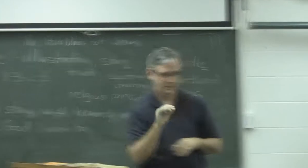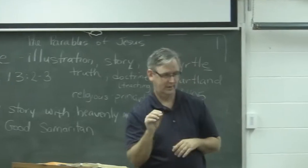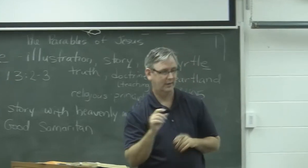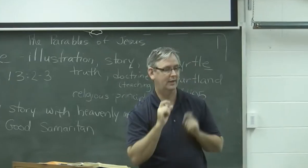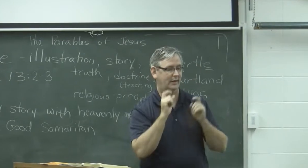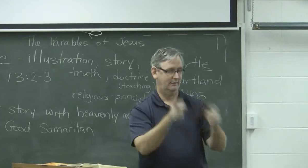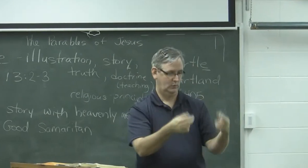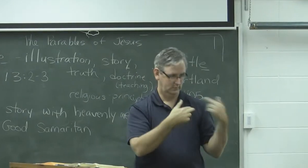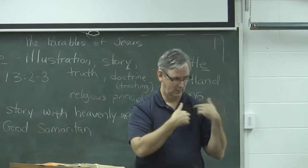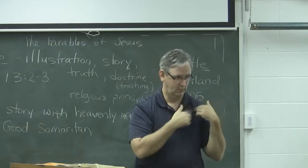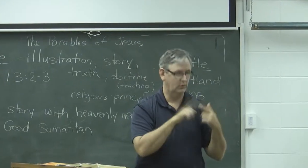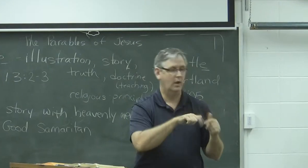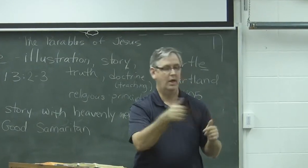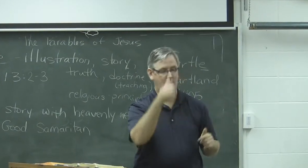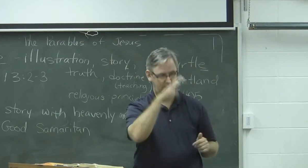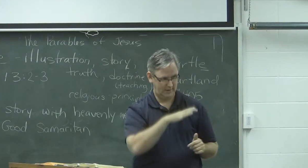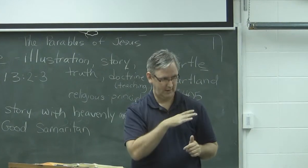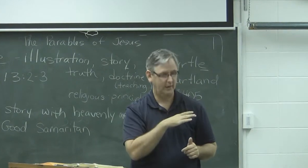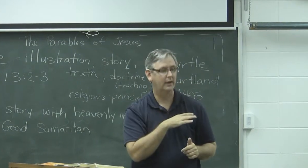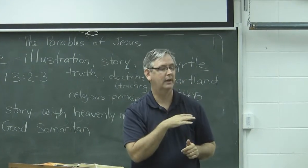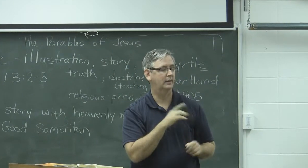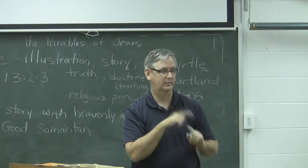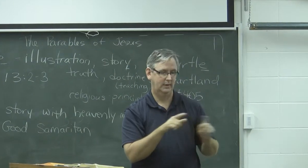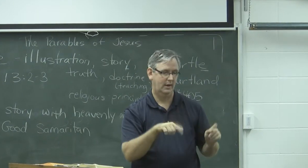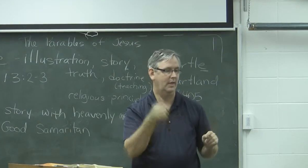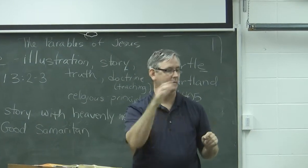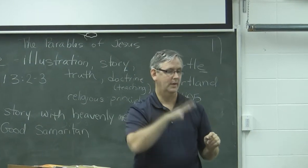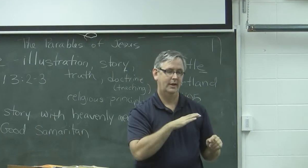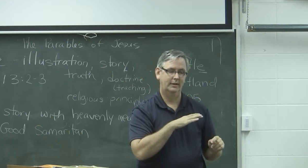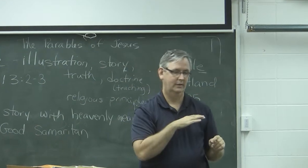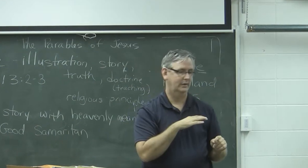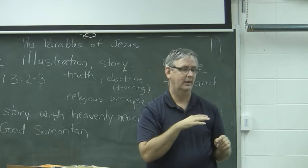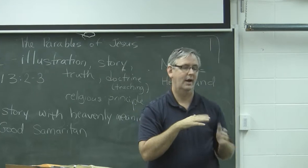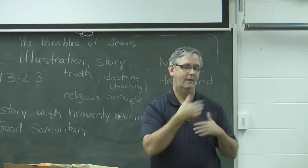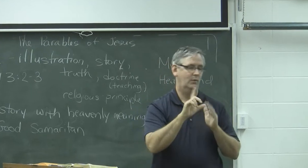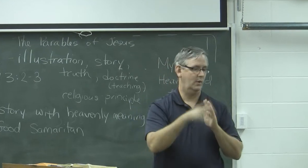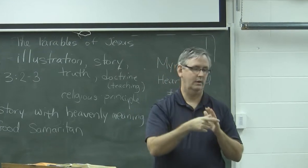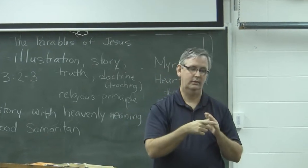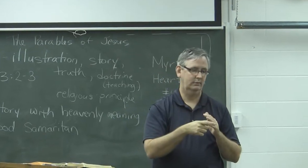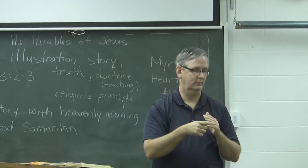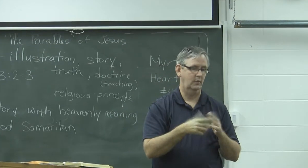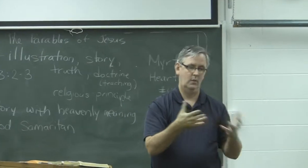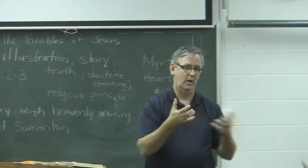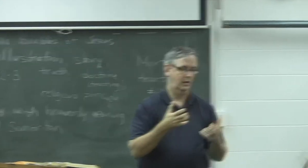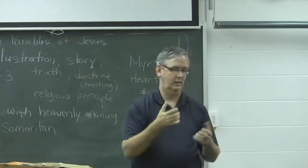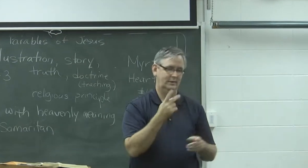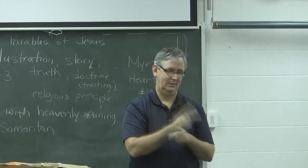gave it to other men. But the other men, after a while, they wanted to keep the land.